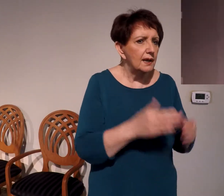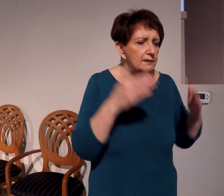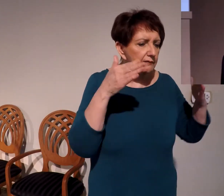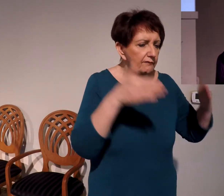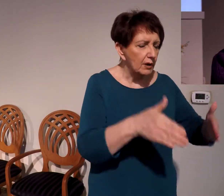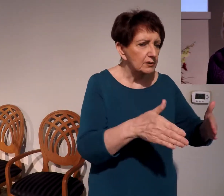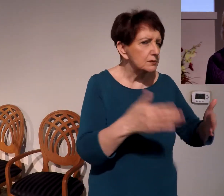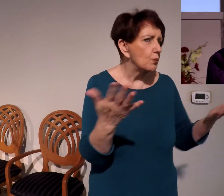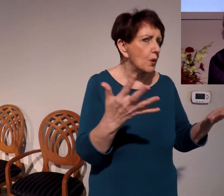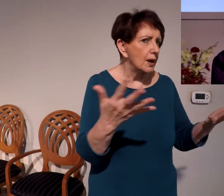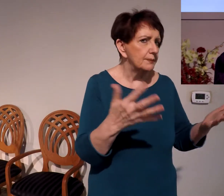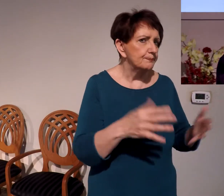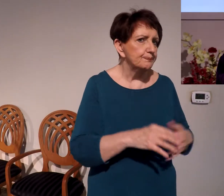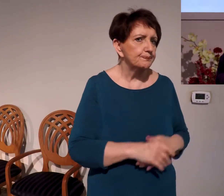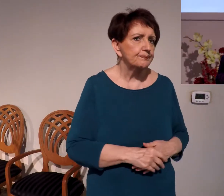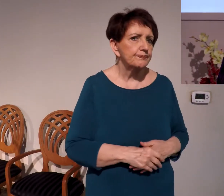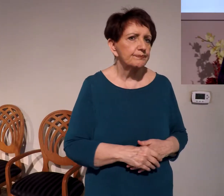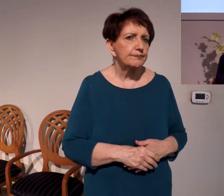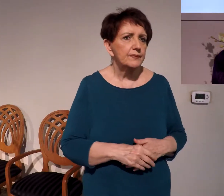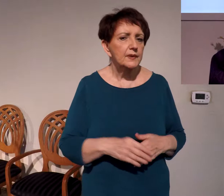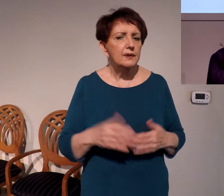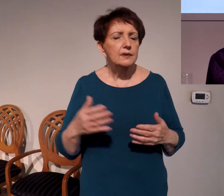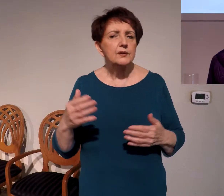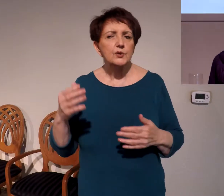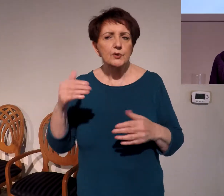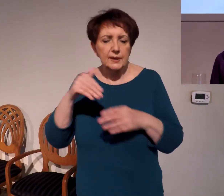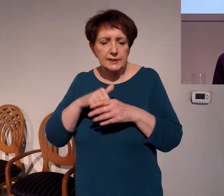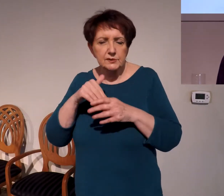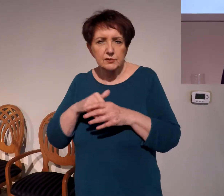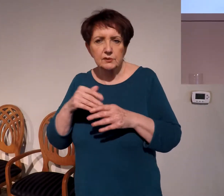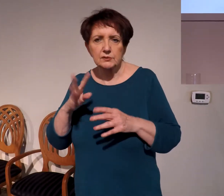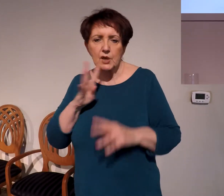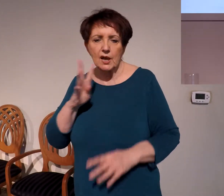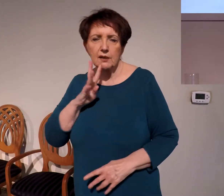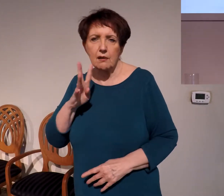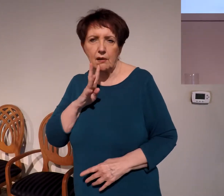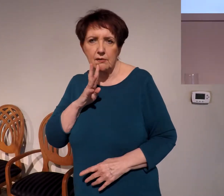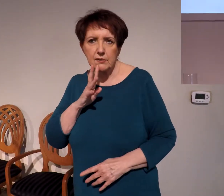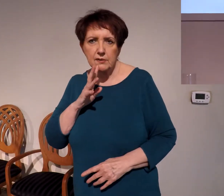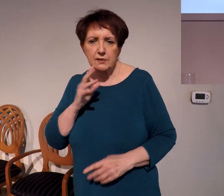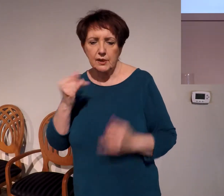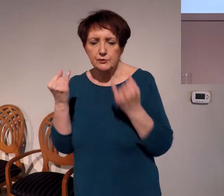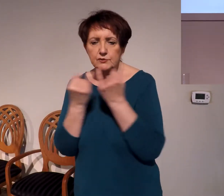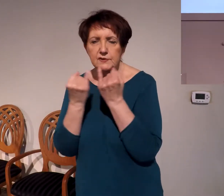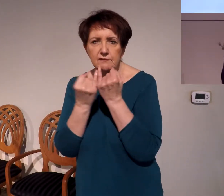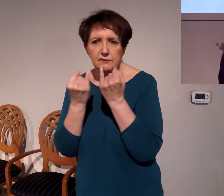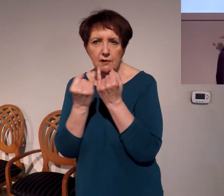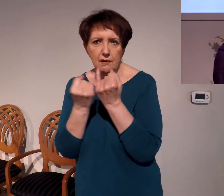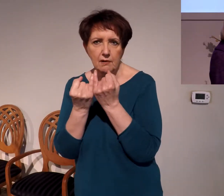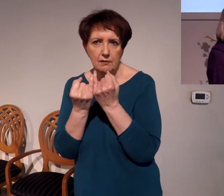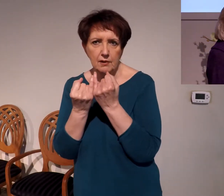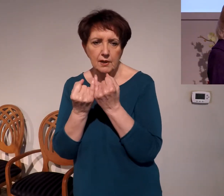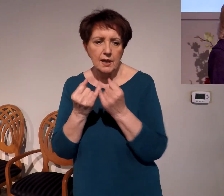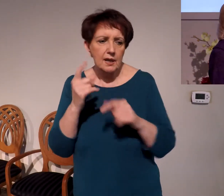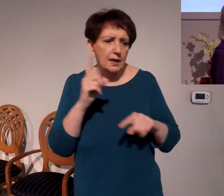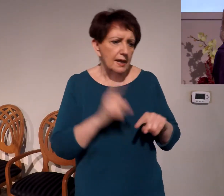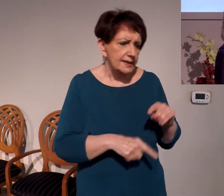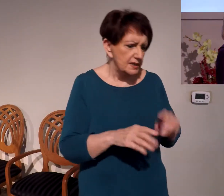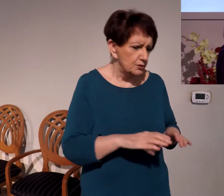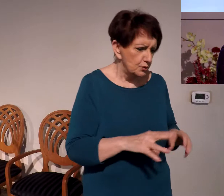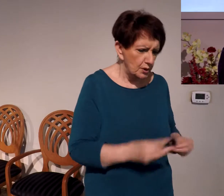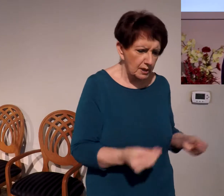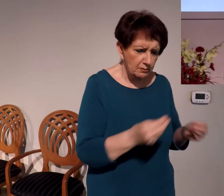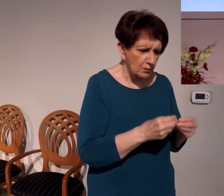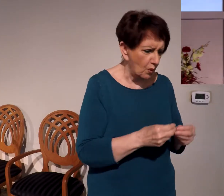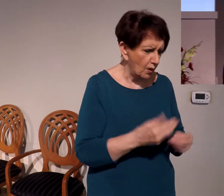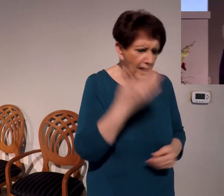internal dialogue and our self-talk. Gosh, I'm really exhausted. Man, this is really hard. I just can't do anymore. I don't know what they expect